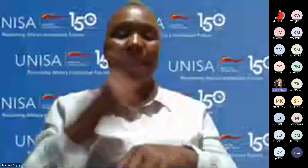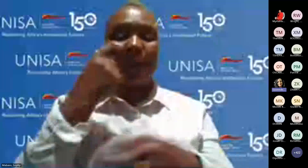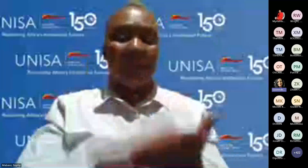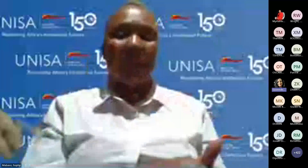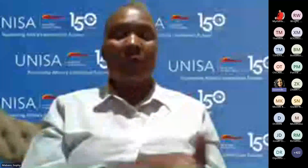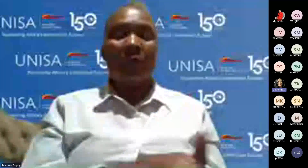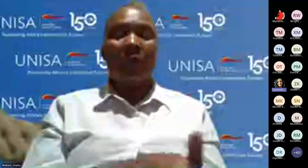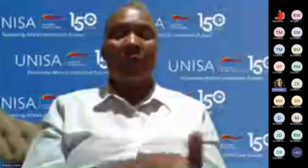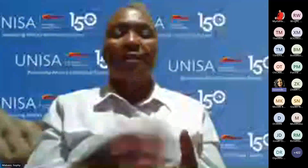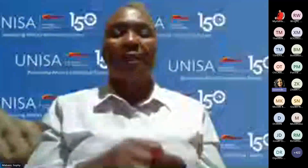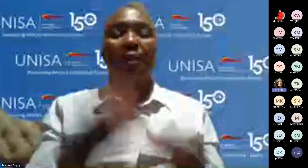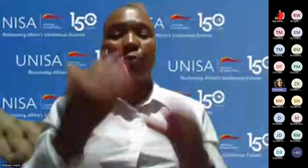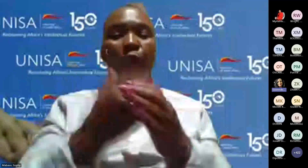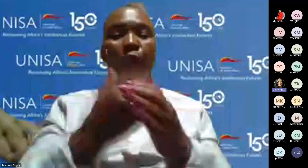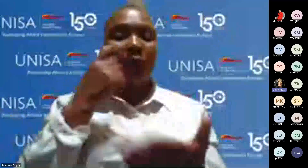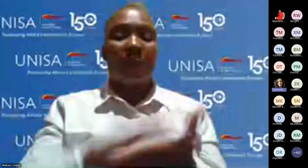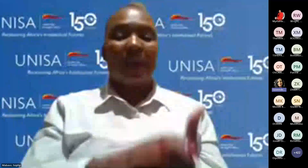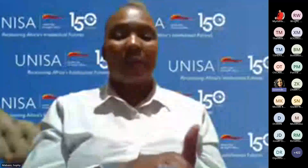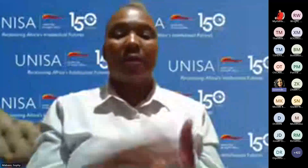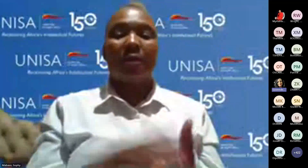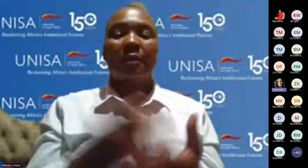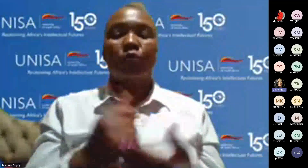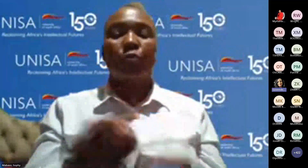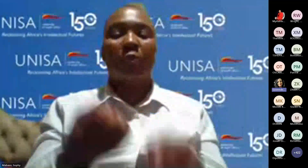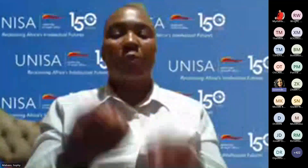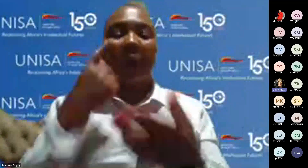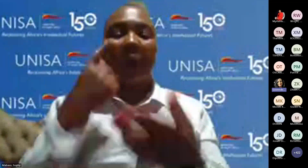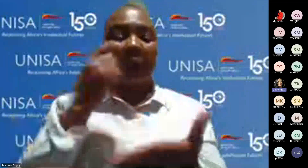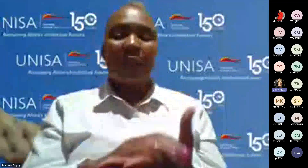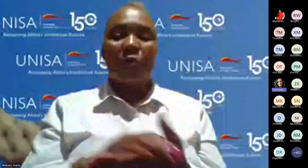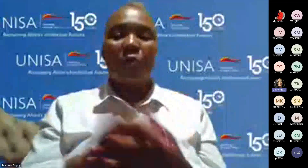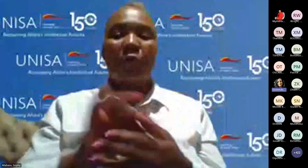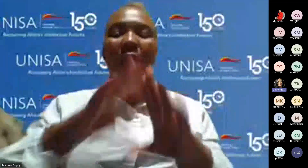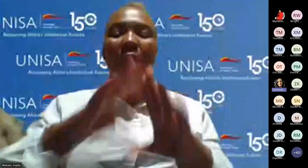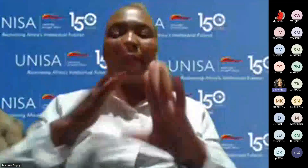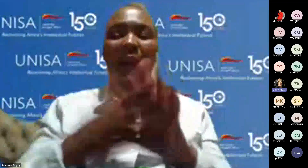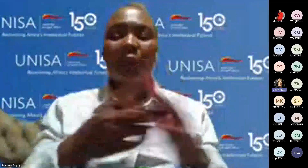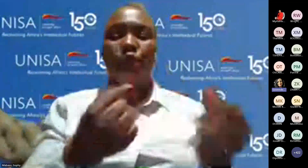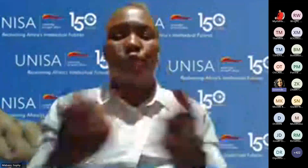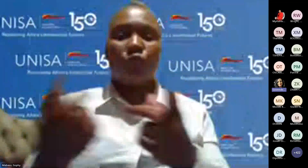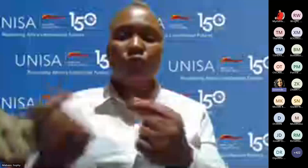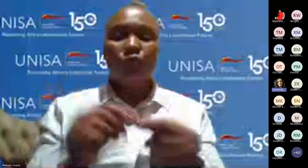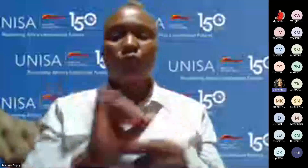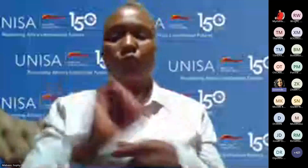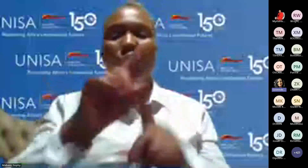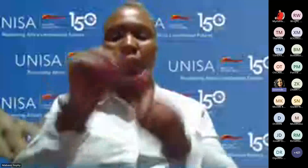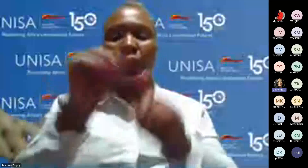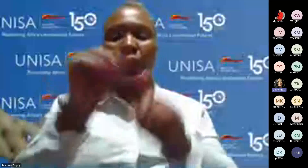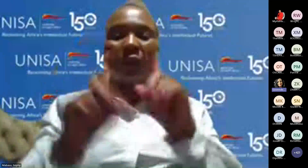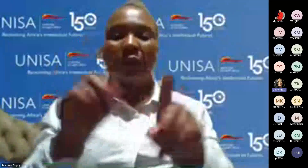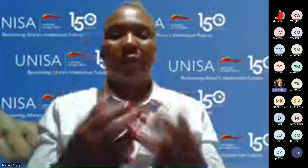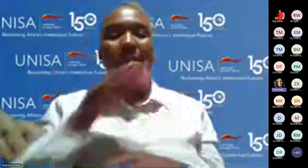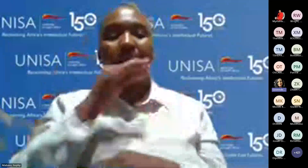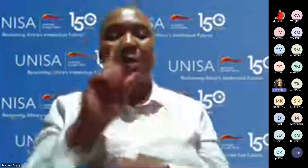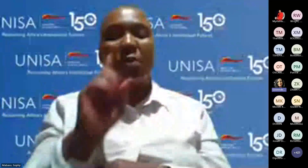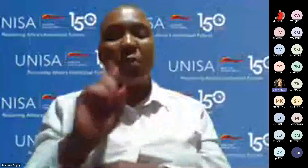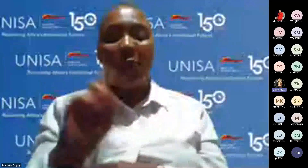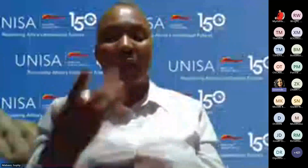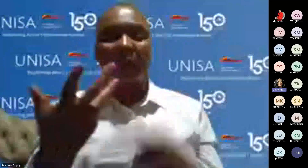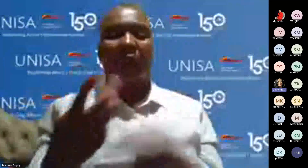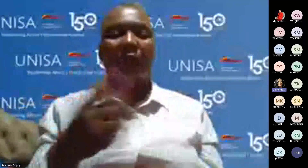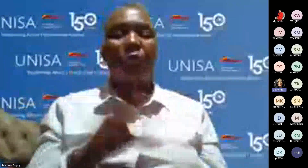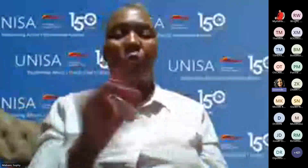of evidence, right, where you provide evidence of whatever, according to your questions. So what it means is that